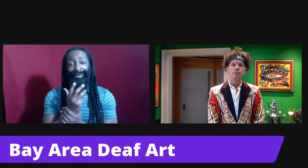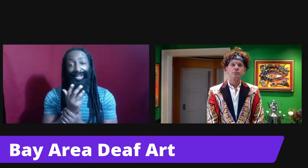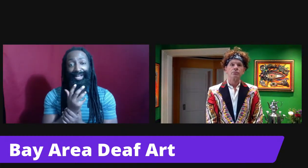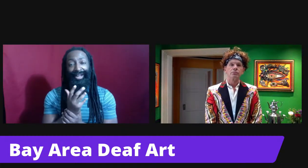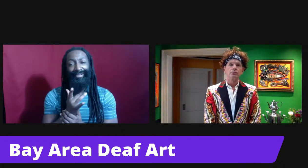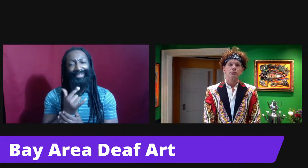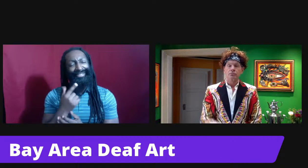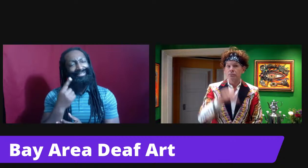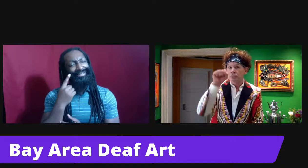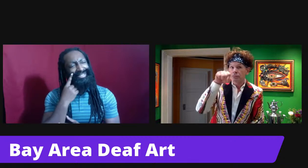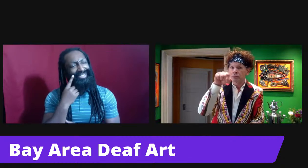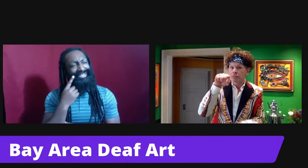Therapy.